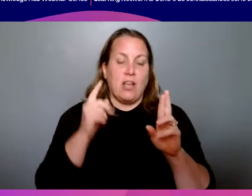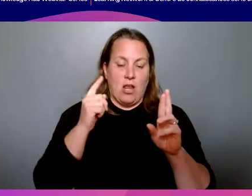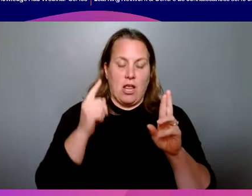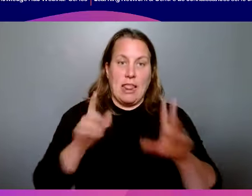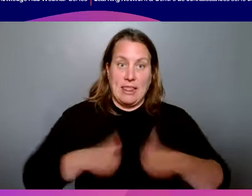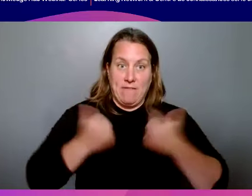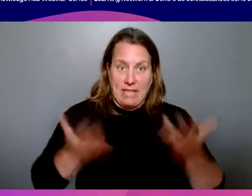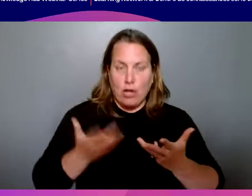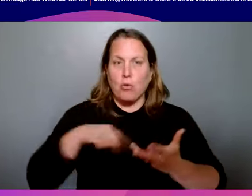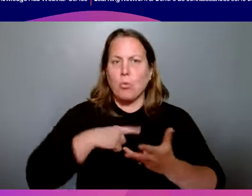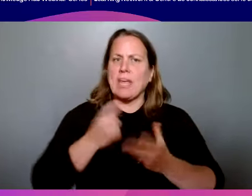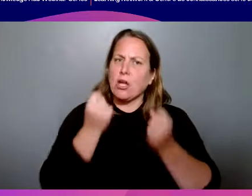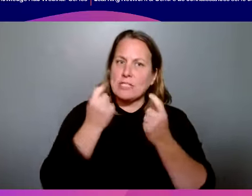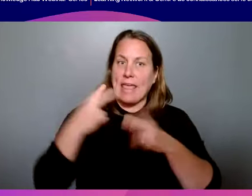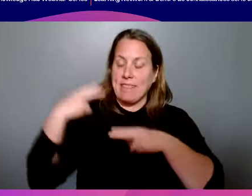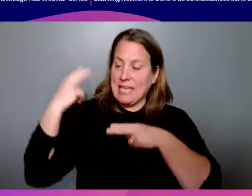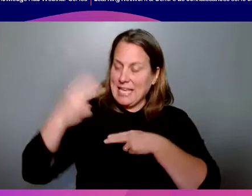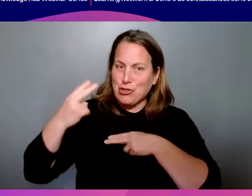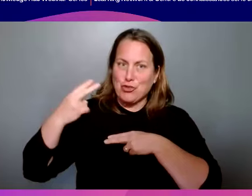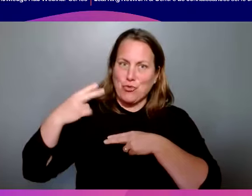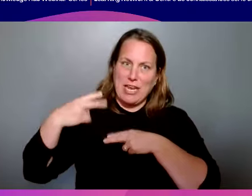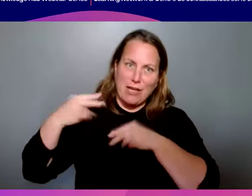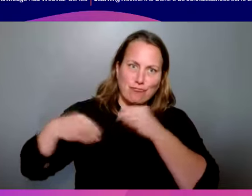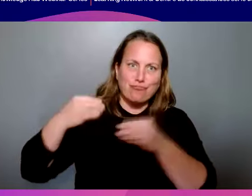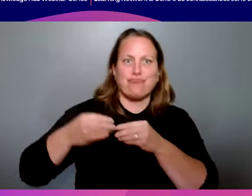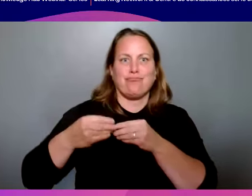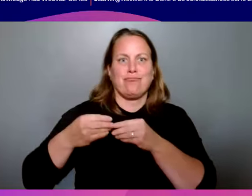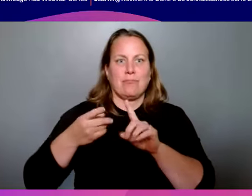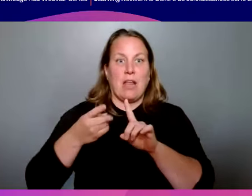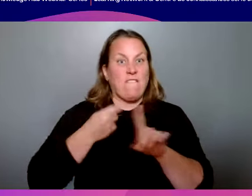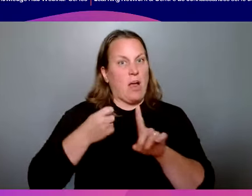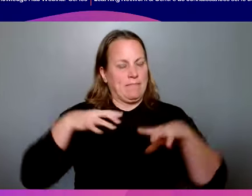understand the history and ongoing impacts of settler colonialism.